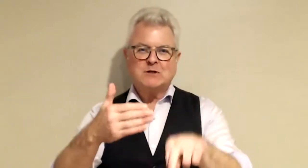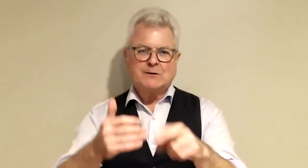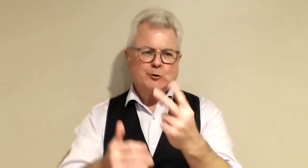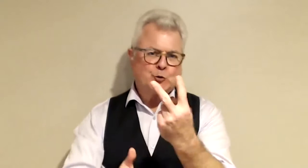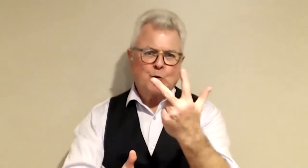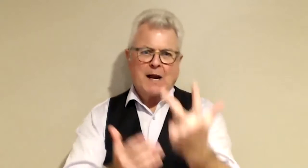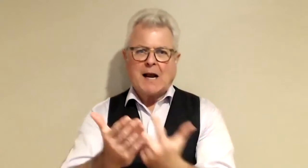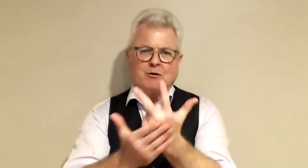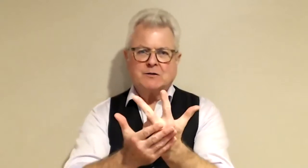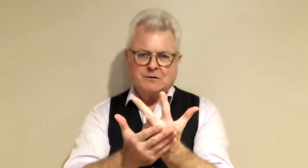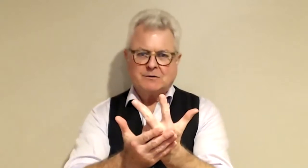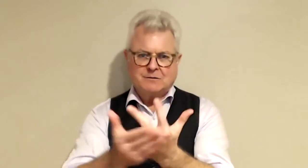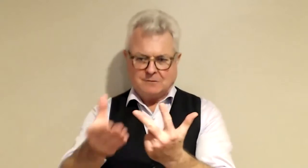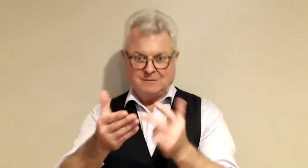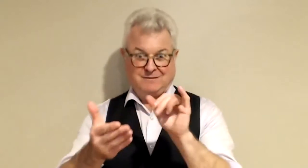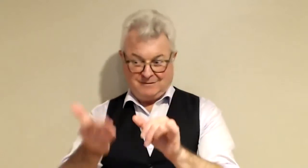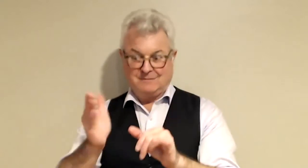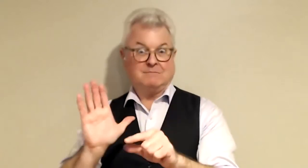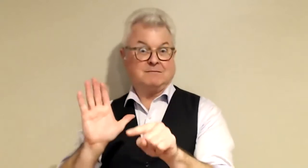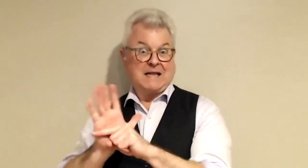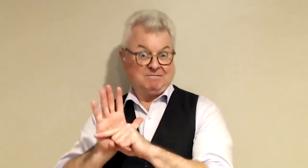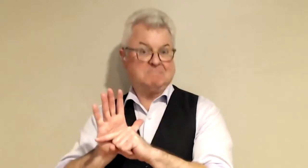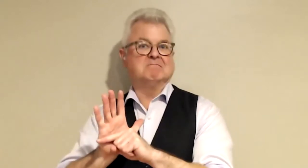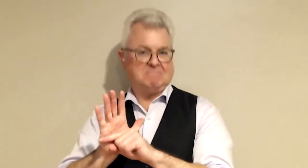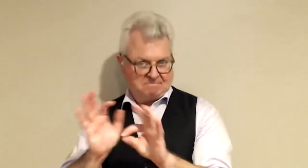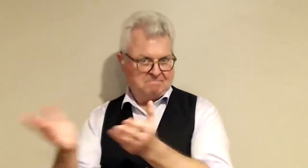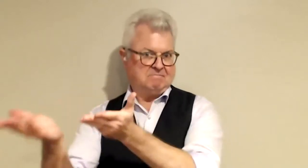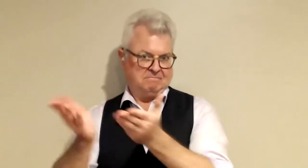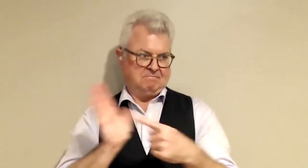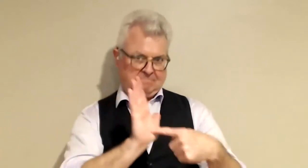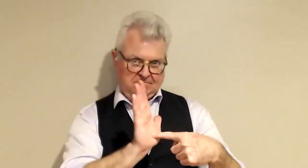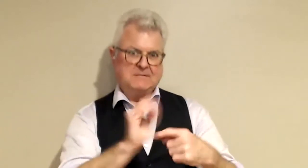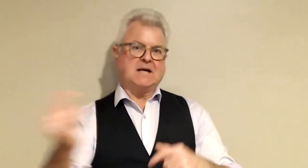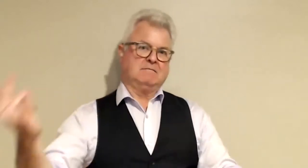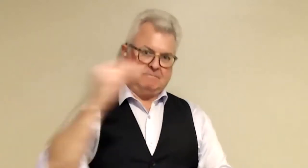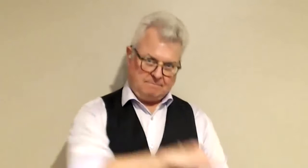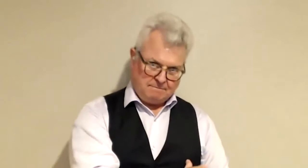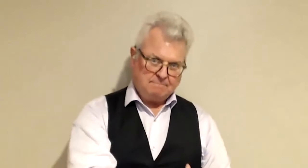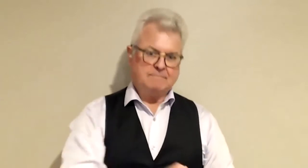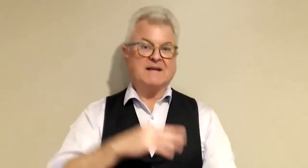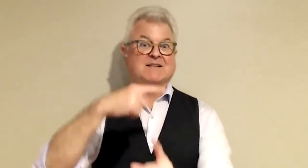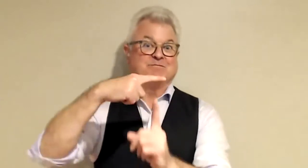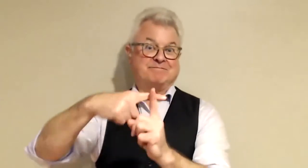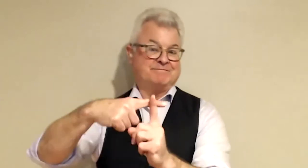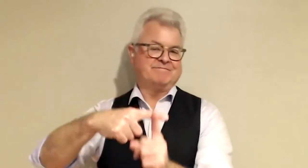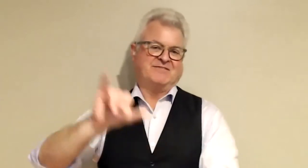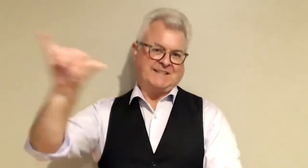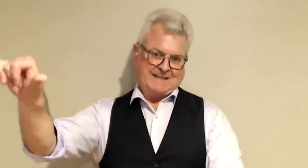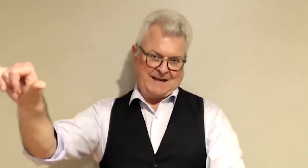call a rapid antigen test, which you can get your results within 2 to 3 hours. If you show that you are negative, you will be allowed to travel back